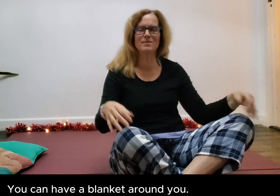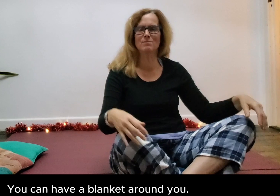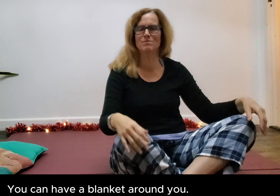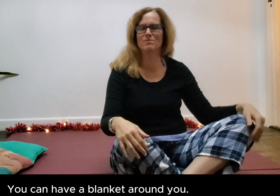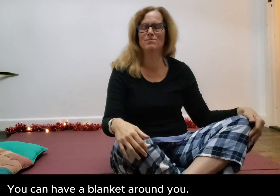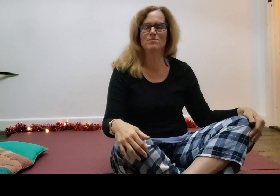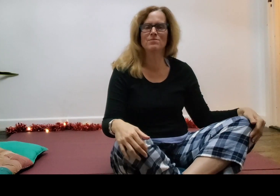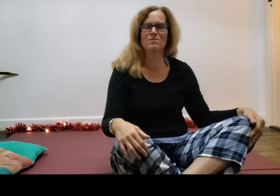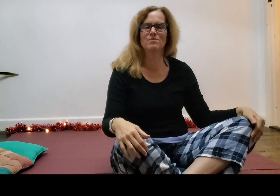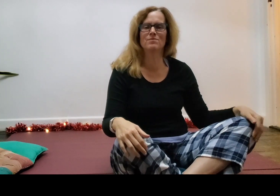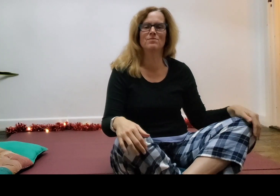around you.